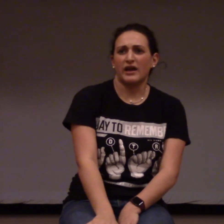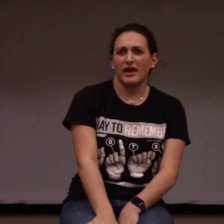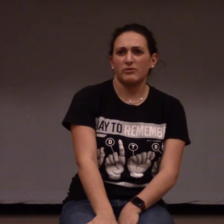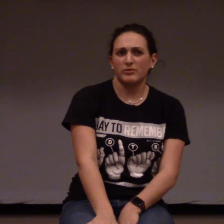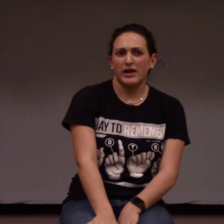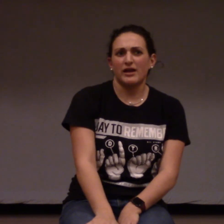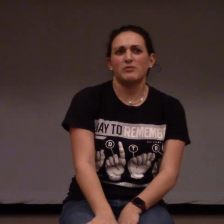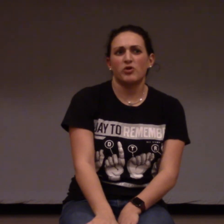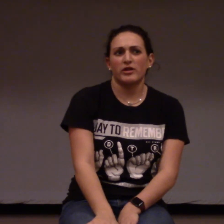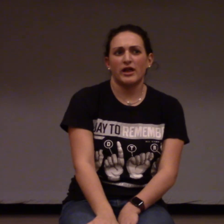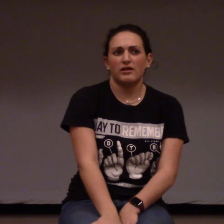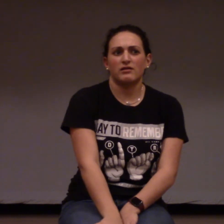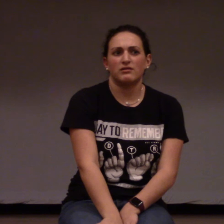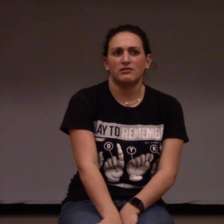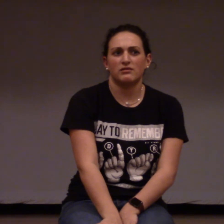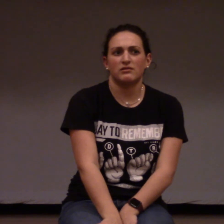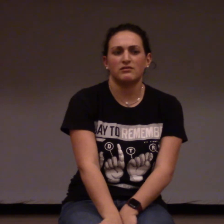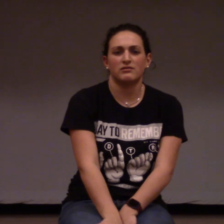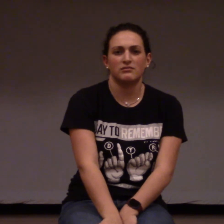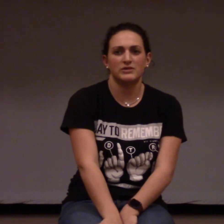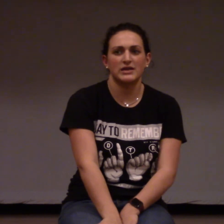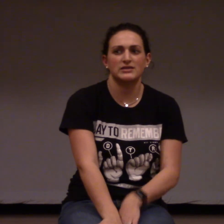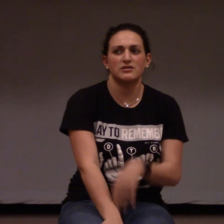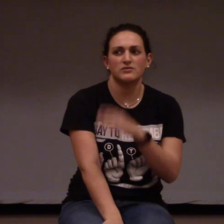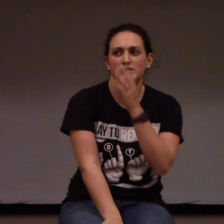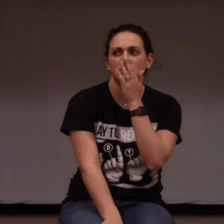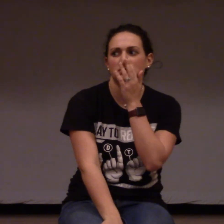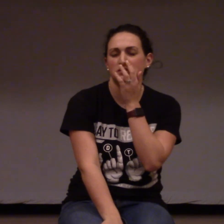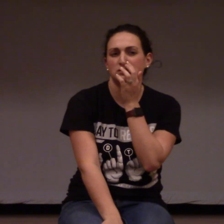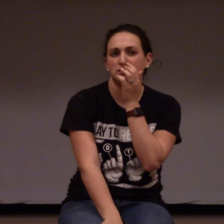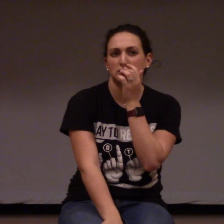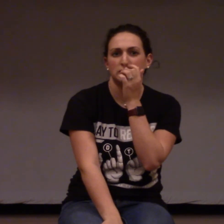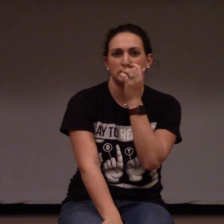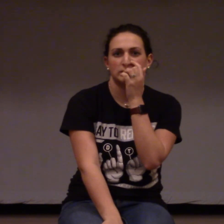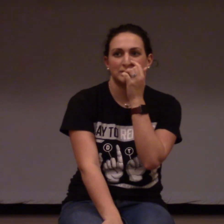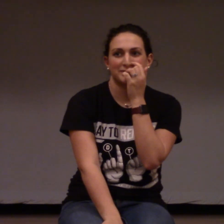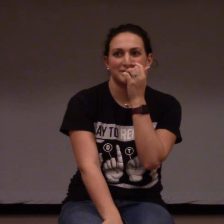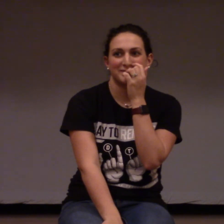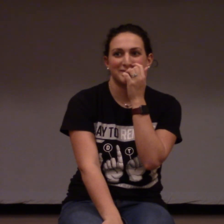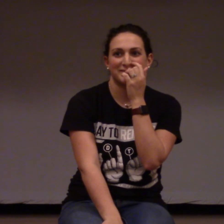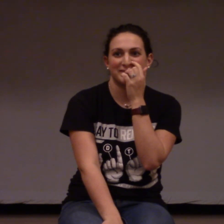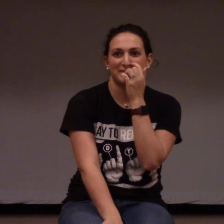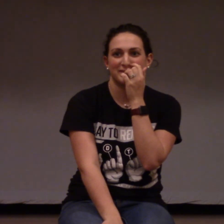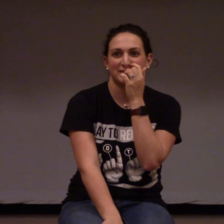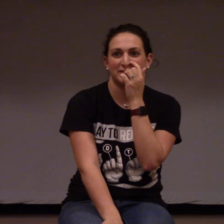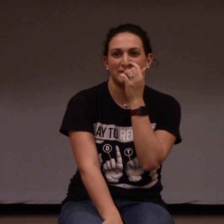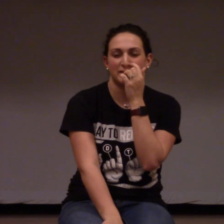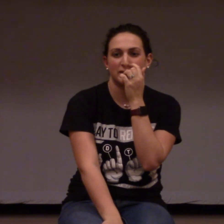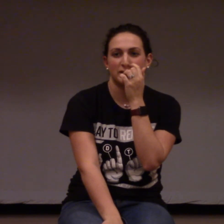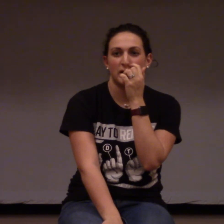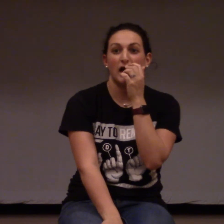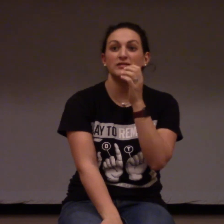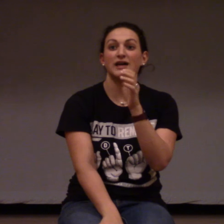Did we add any more to that? Besides those? I would just say adopted. Yeah, we spelled it out.